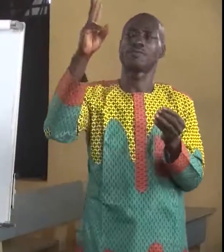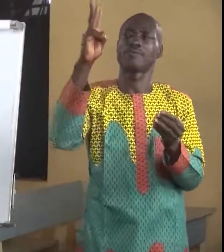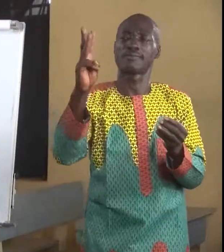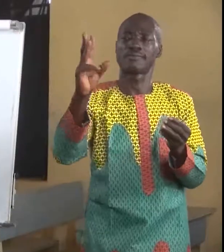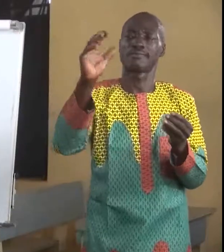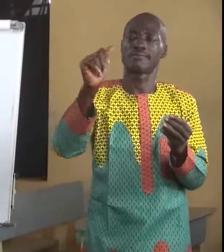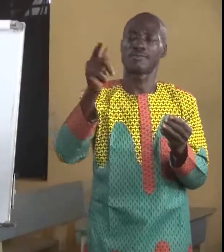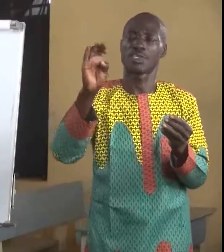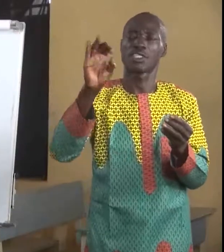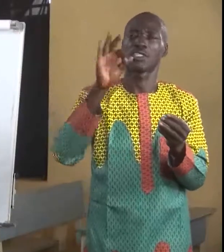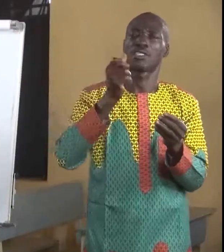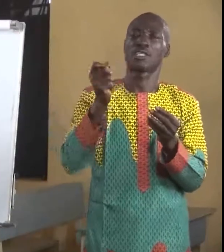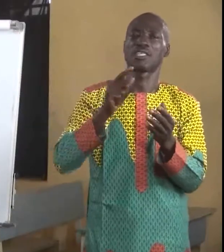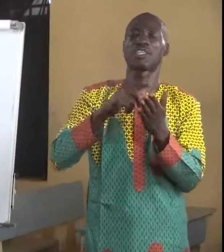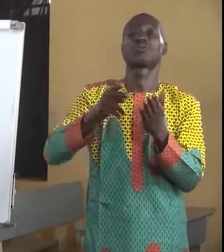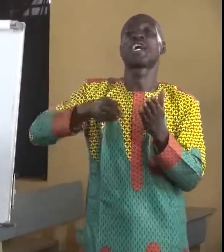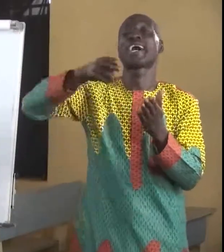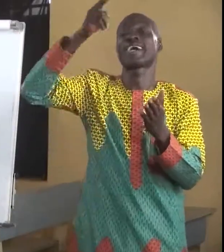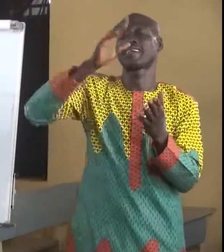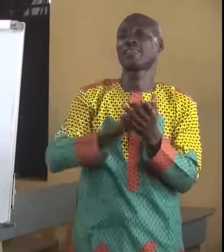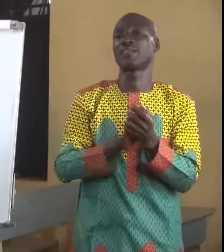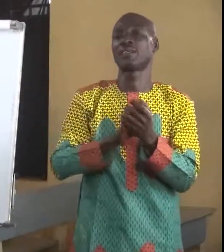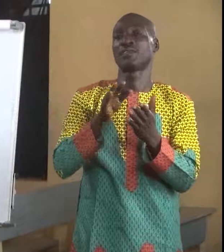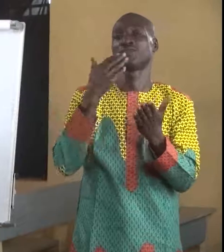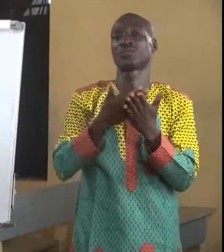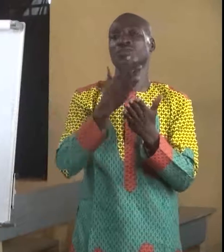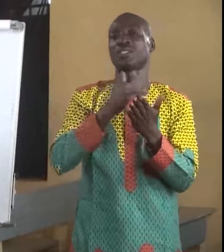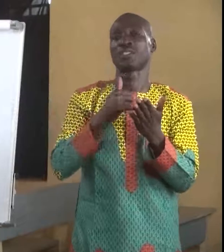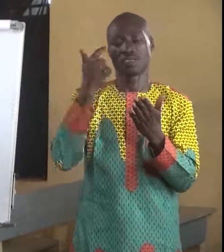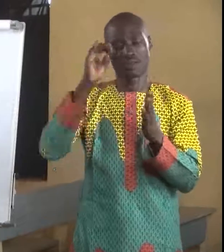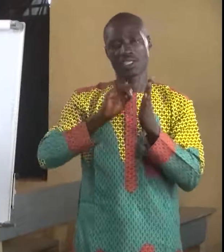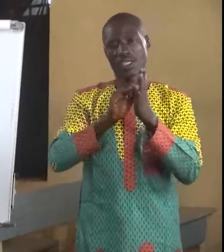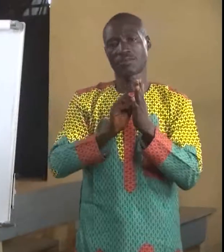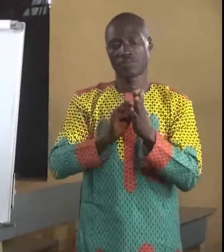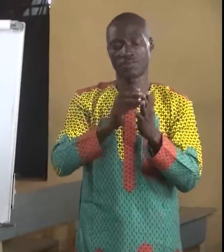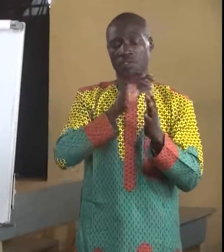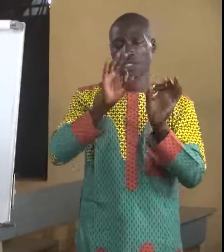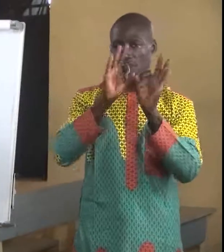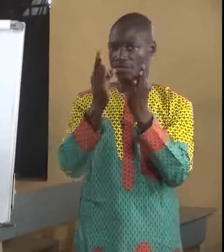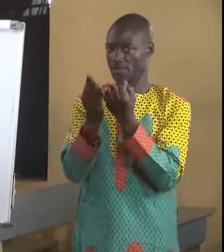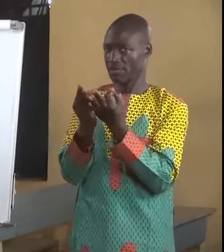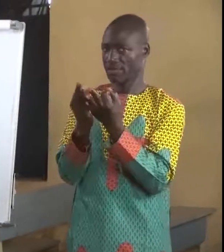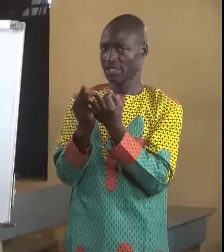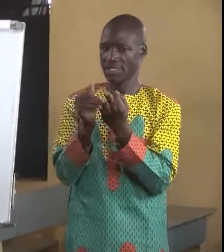there will be higher demand for goods and services. For example, a family that usually every month when they pay salary,